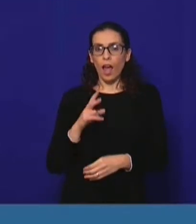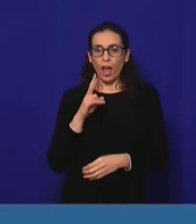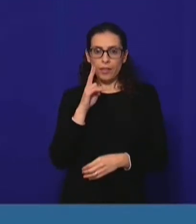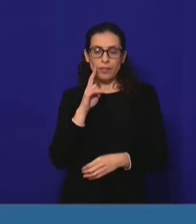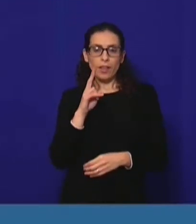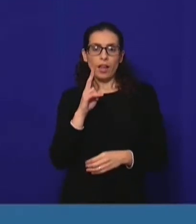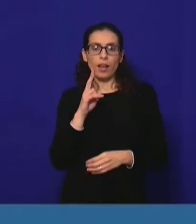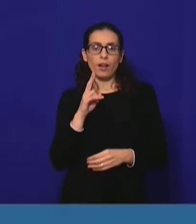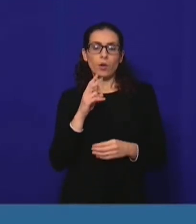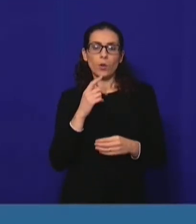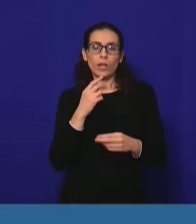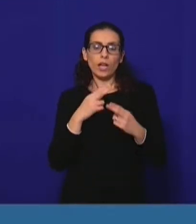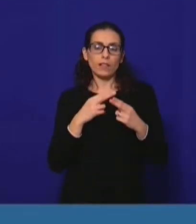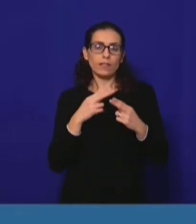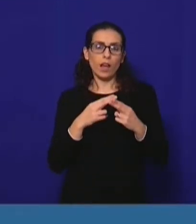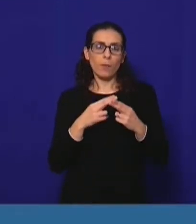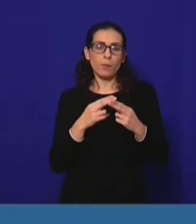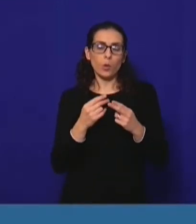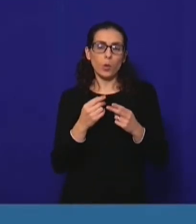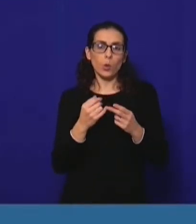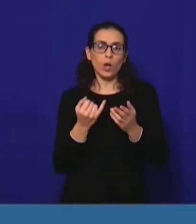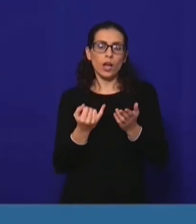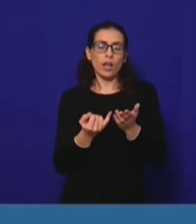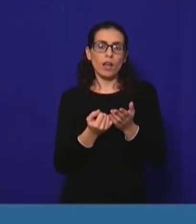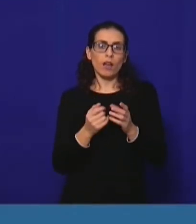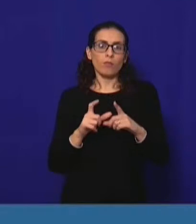dwar il-vaċċin ħalli anke l-persuni jkunu